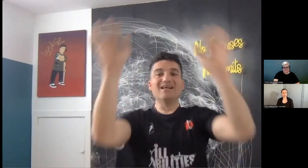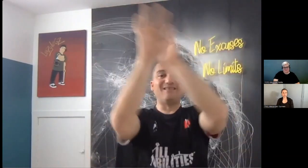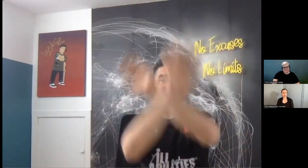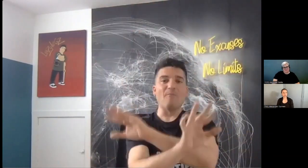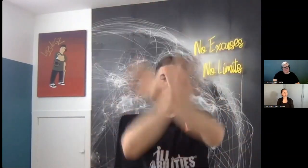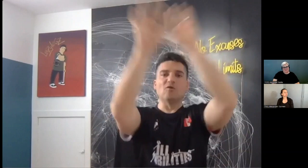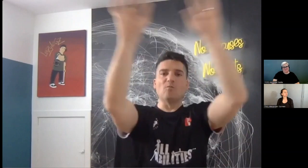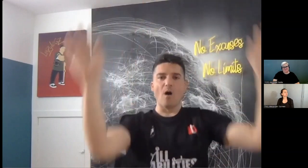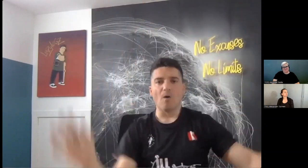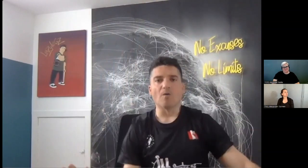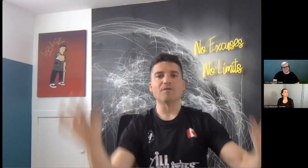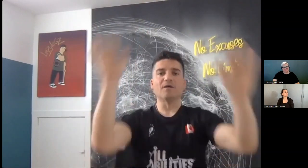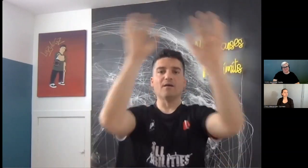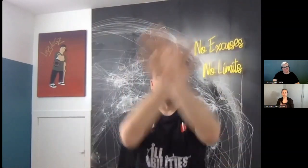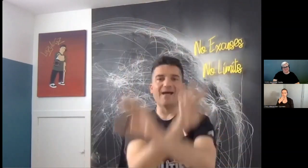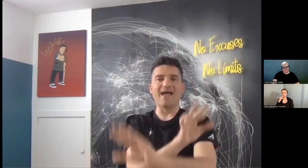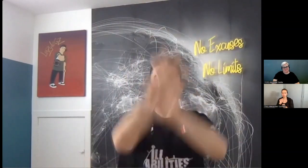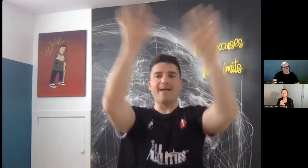C'est bon.